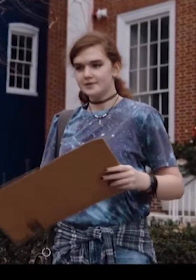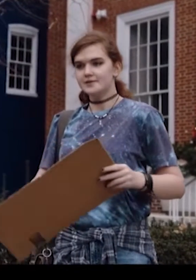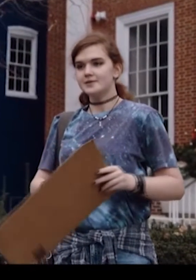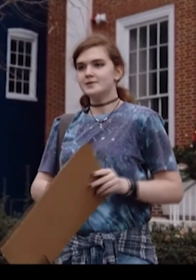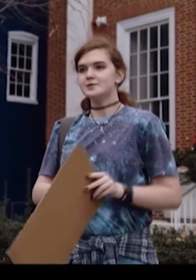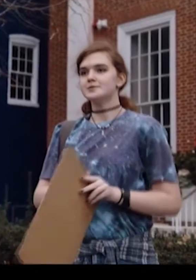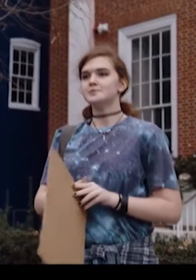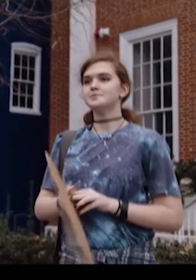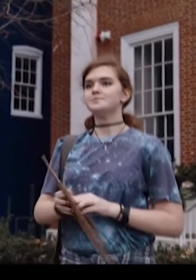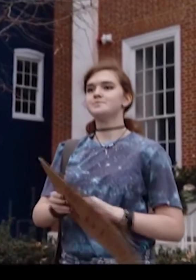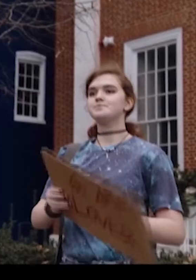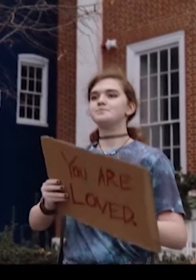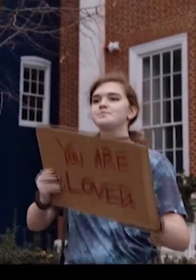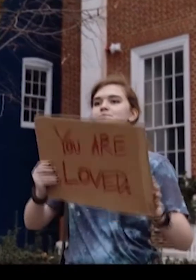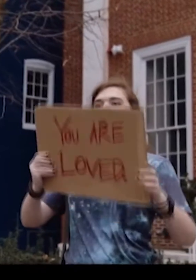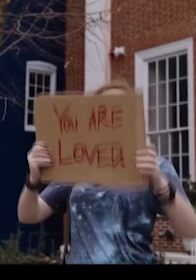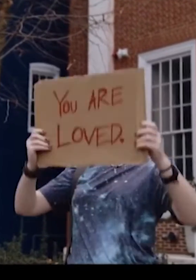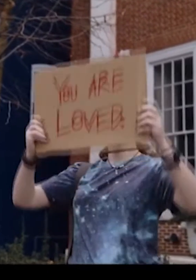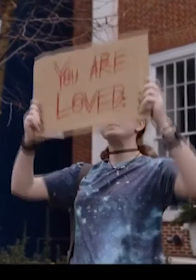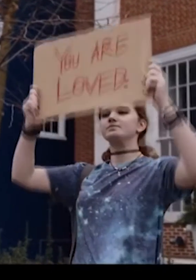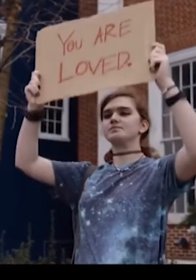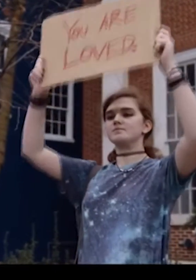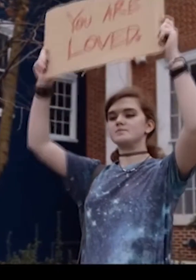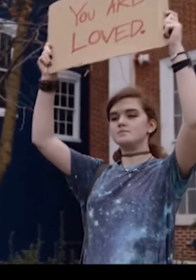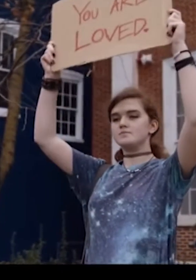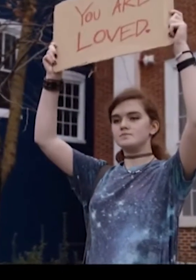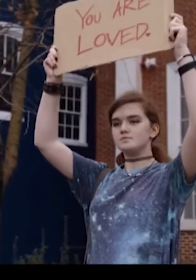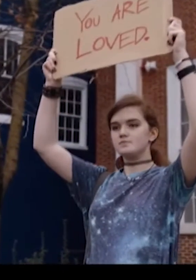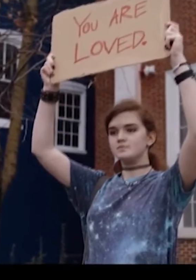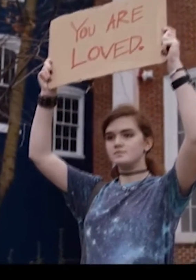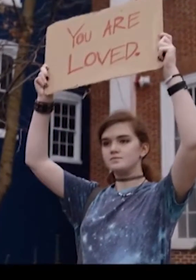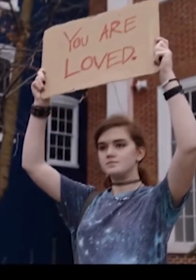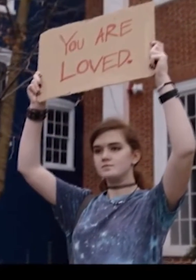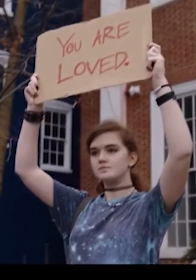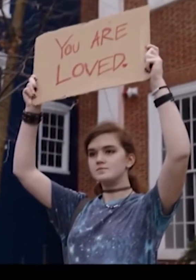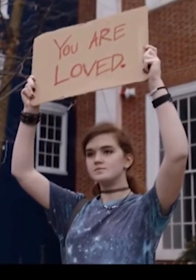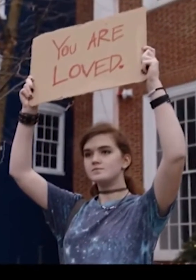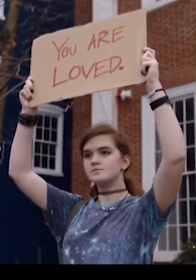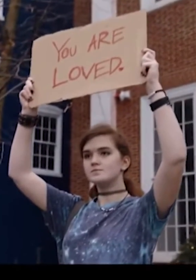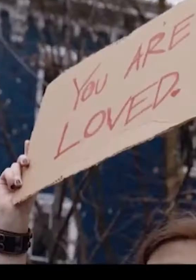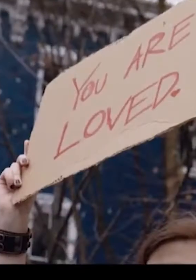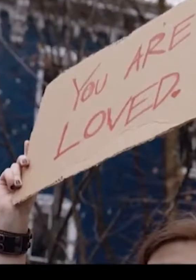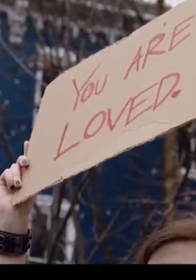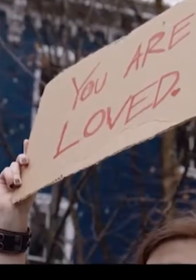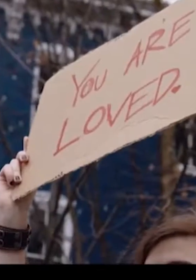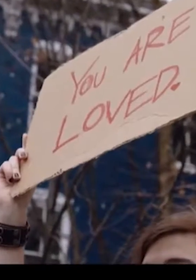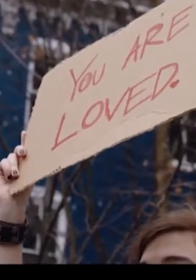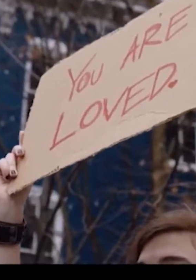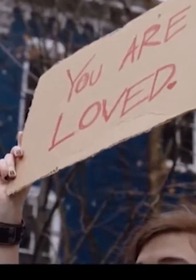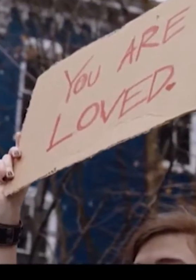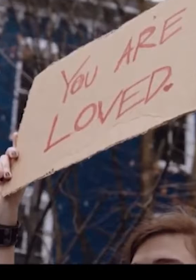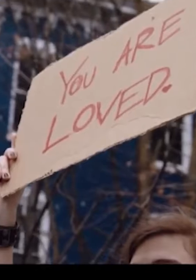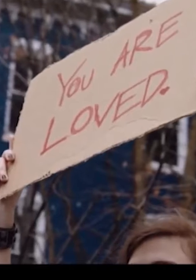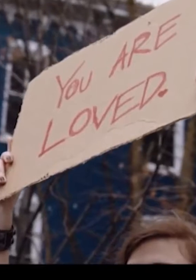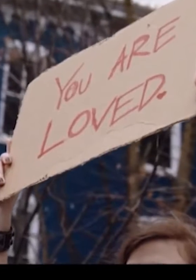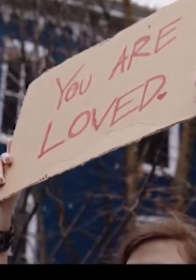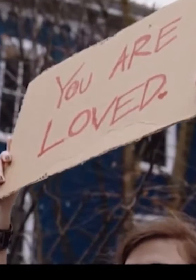This Christmas, may his love be on your list. And then may you pass it on. For love is falling like snow in a globe.